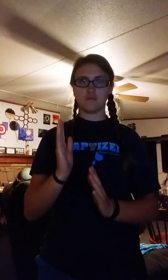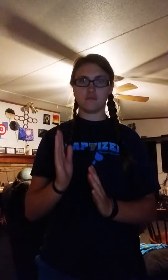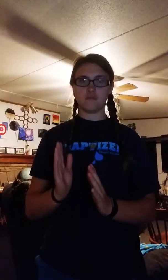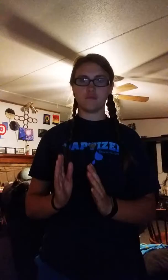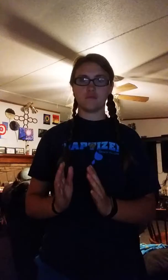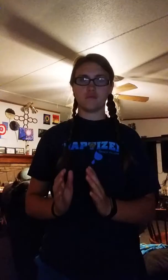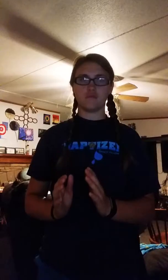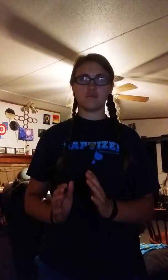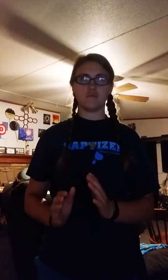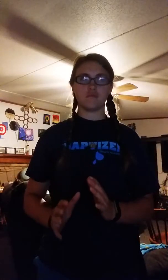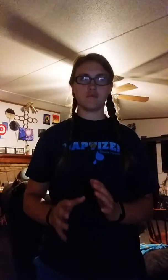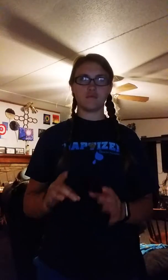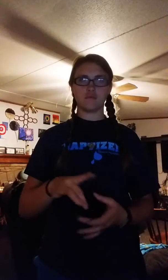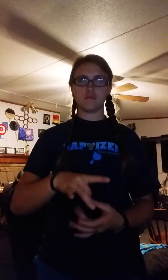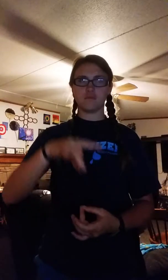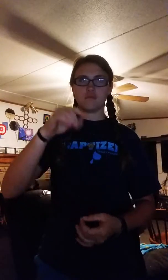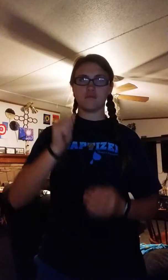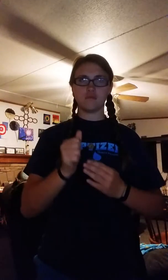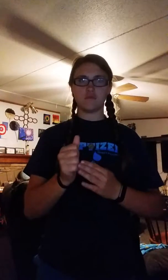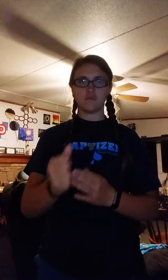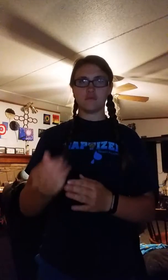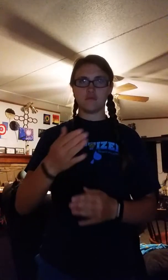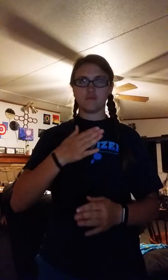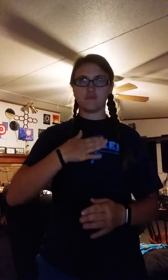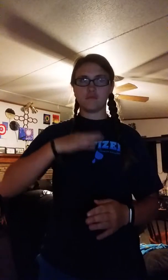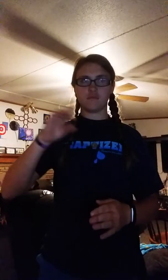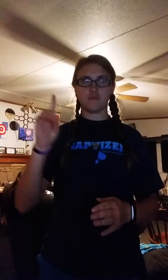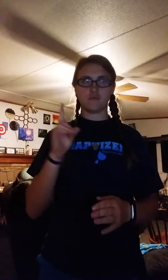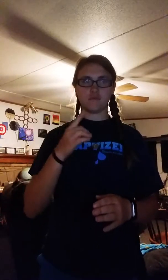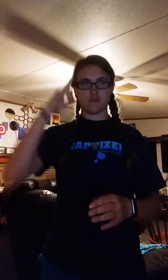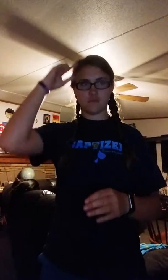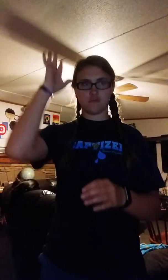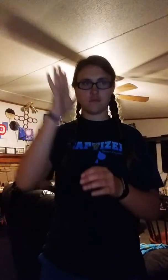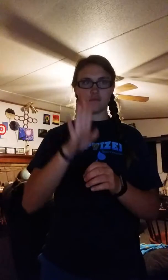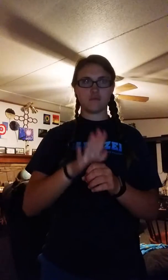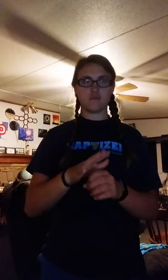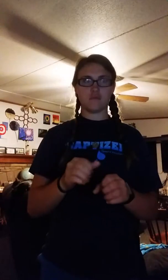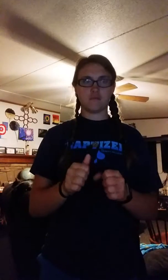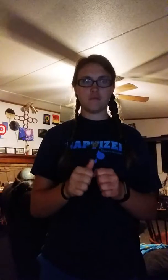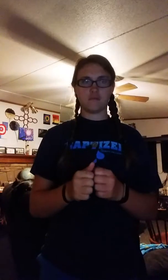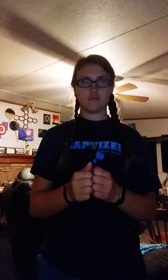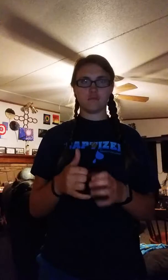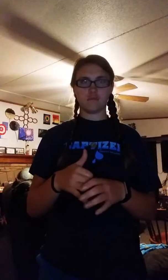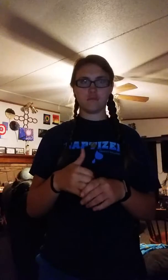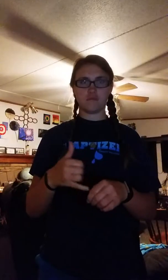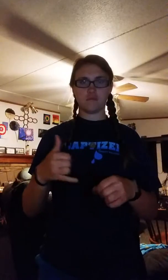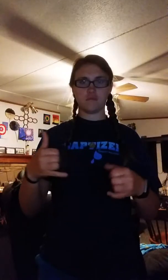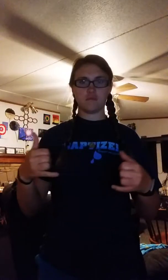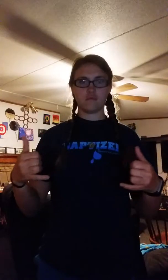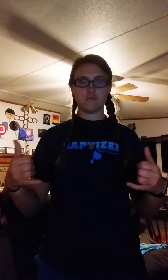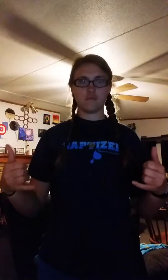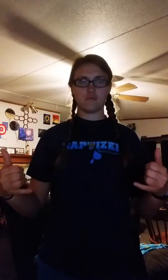Spirit, lead me where my trust is without borders.